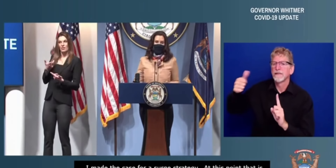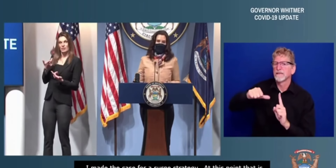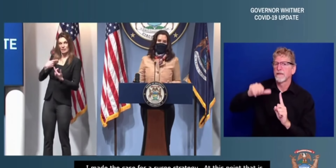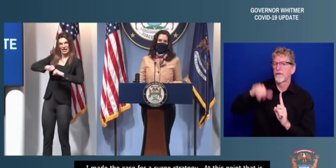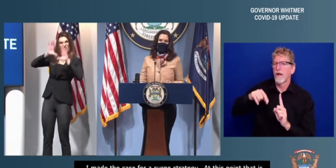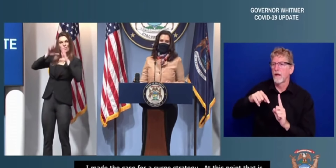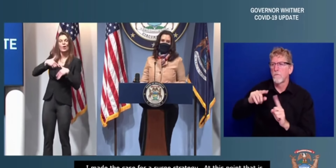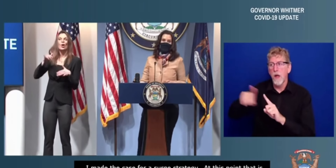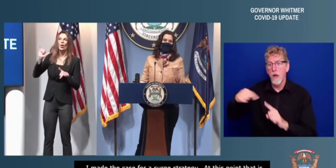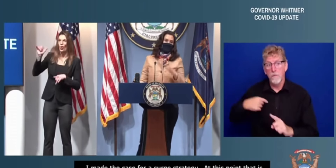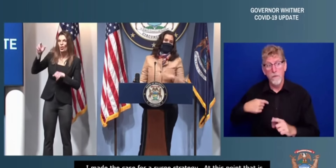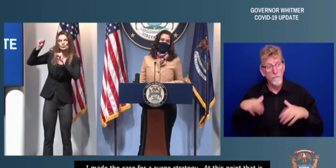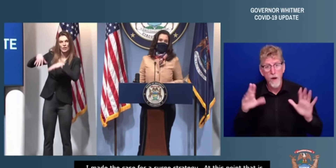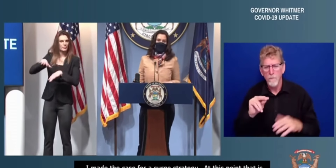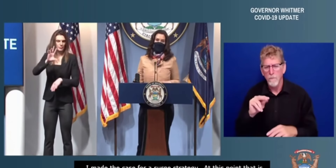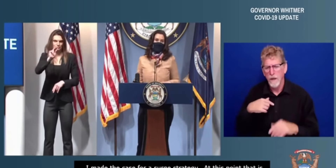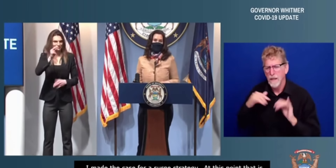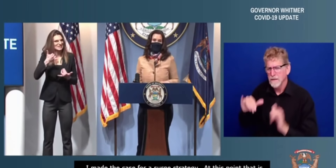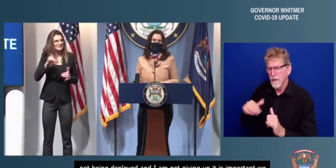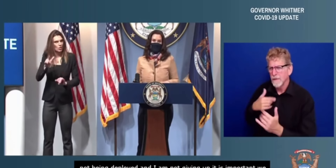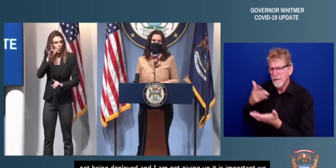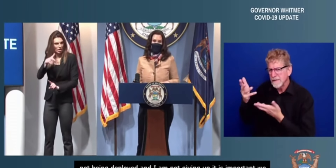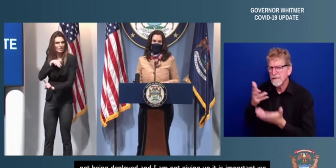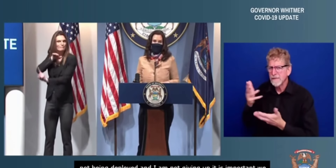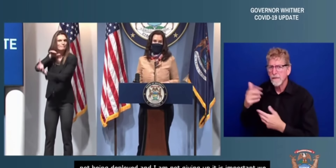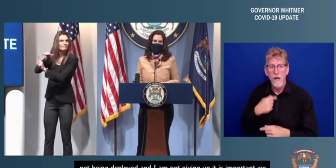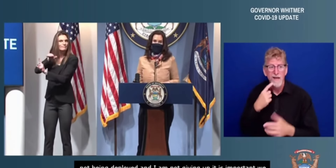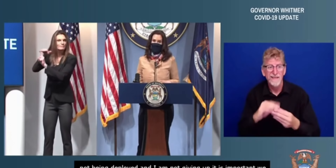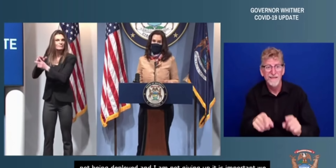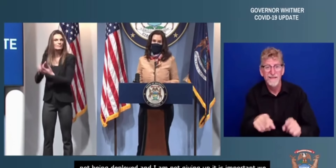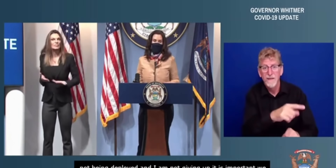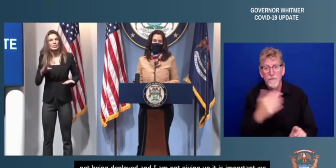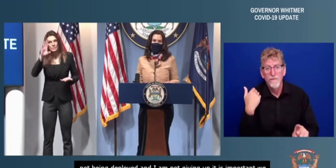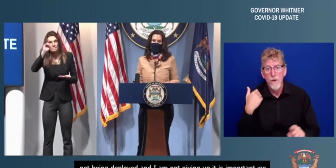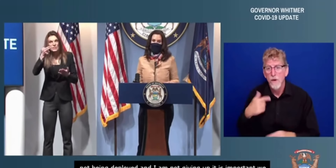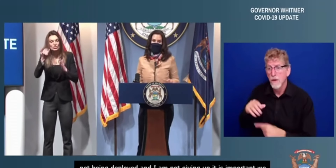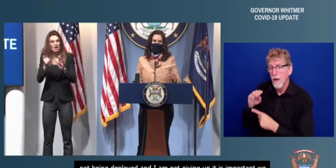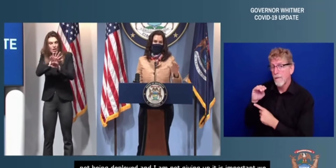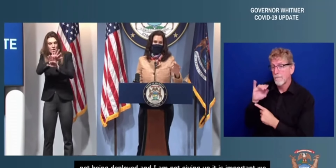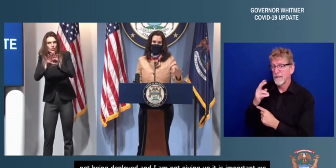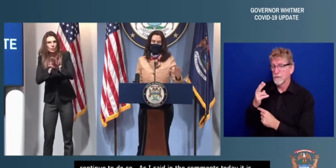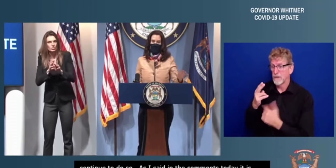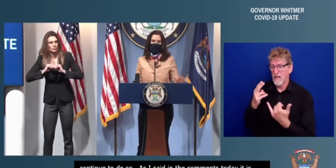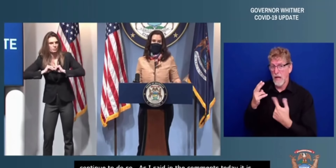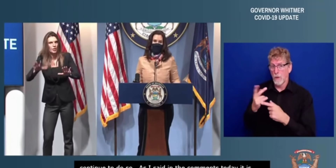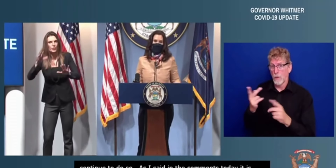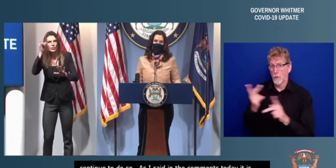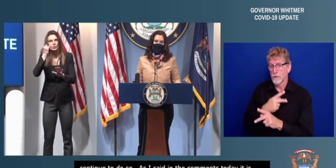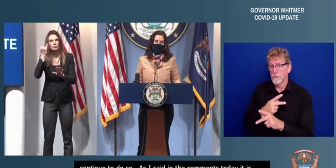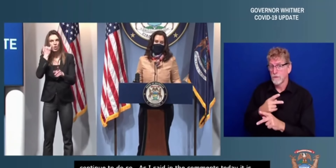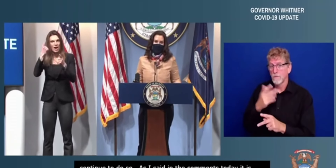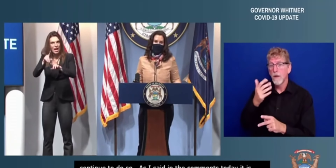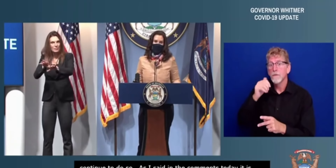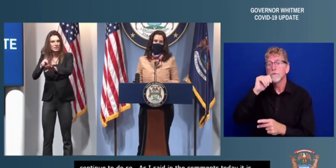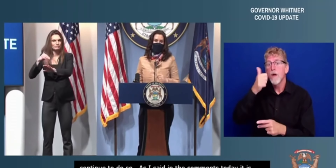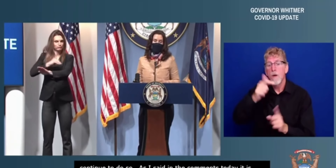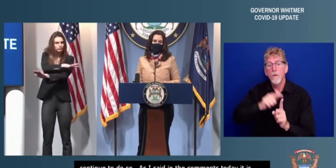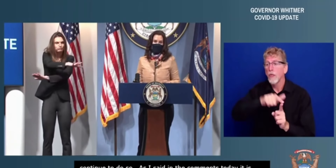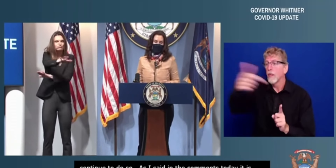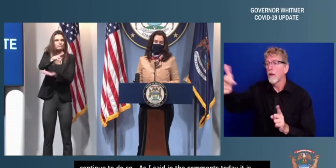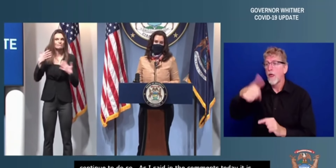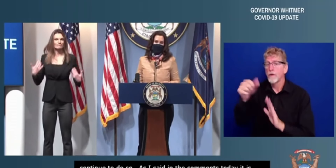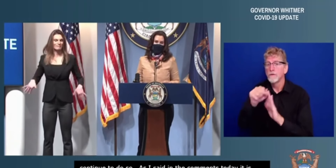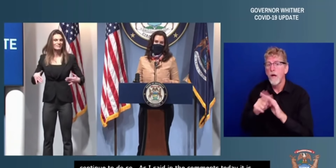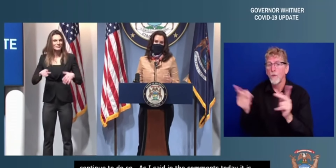said in my comments, today it's Michigan and the Midwest. Tomorrow it could be another section of our country. And I